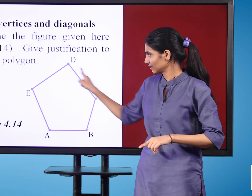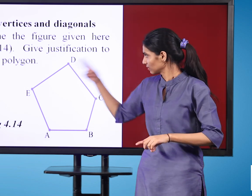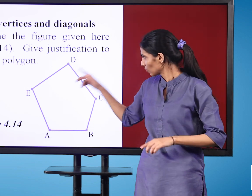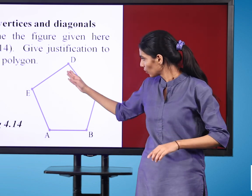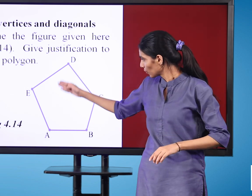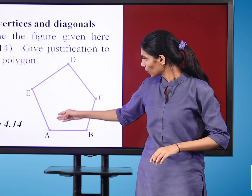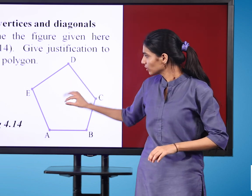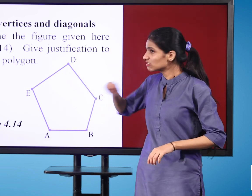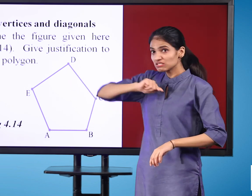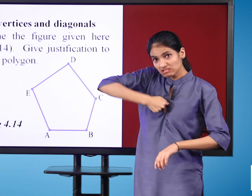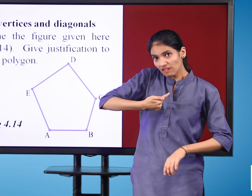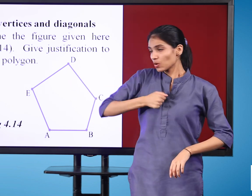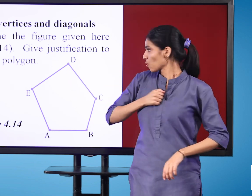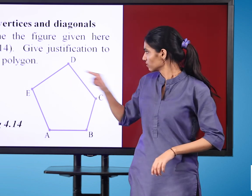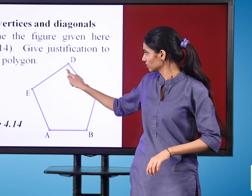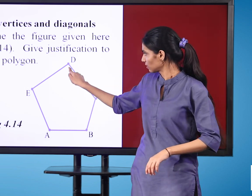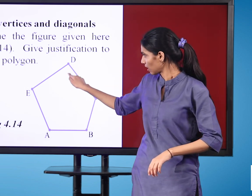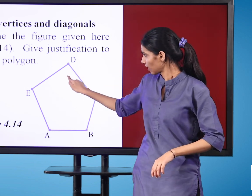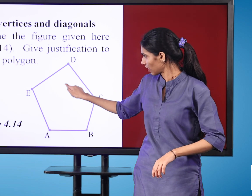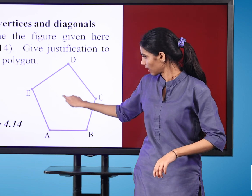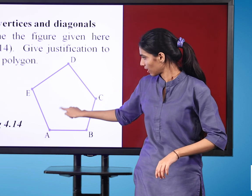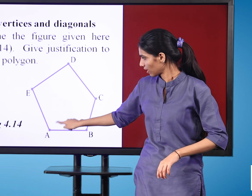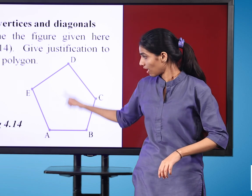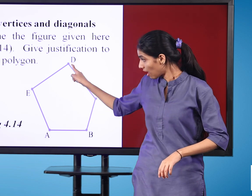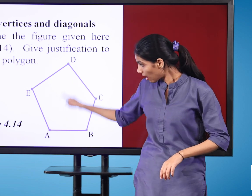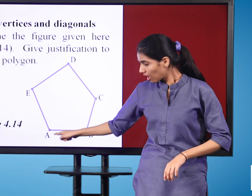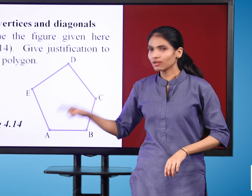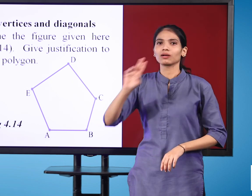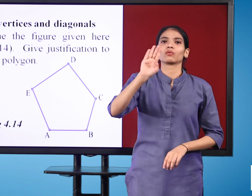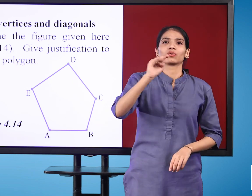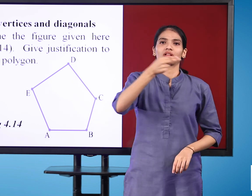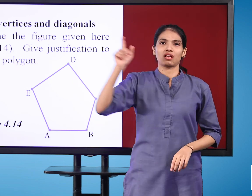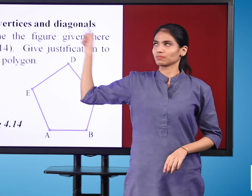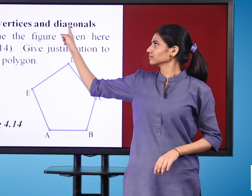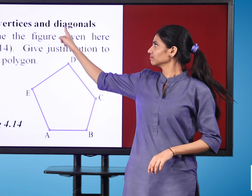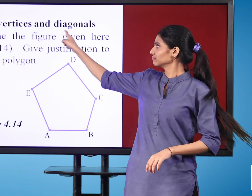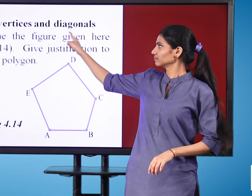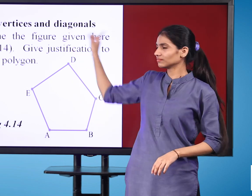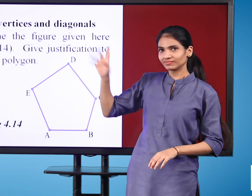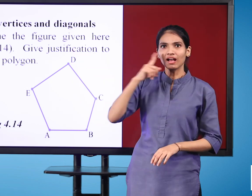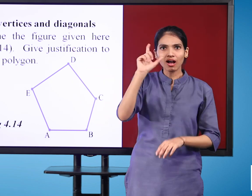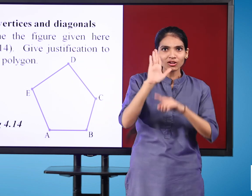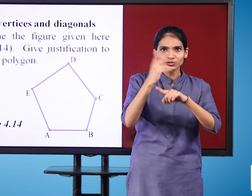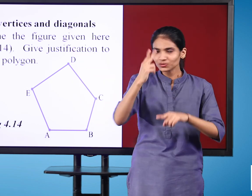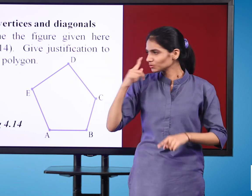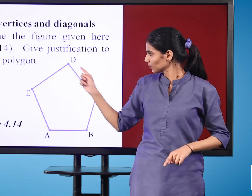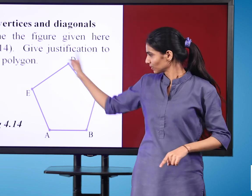Figure 4.14. Give justification to call it a polygon.